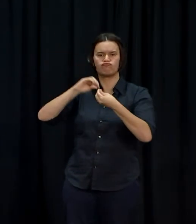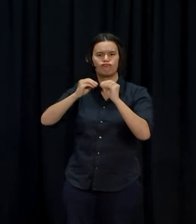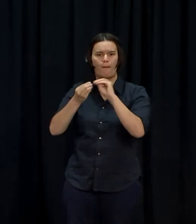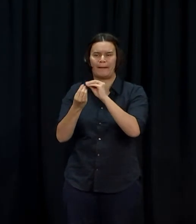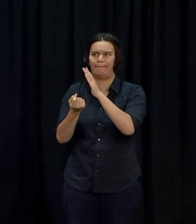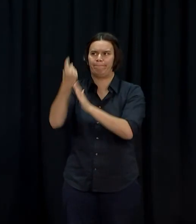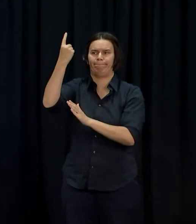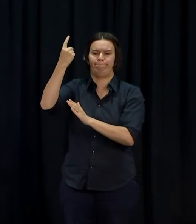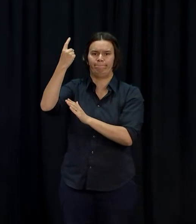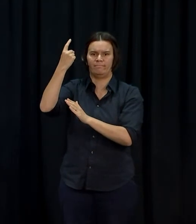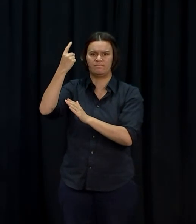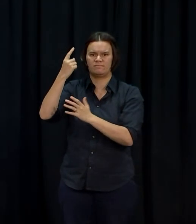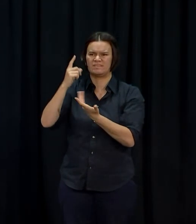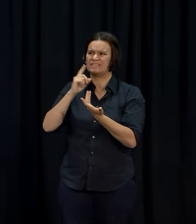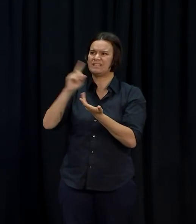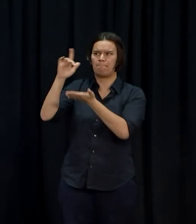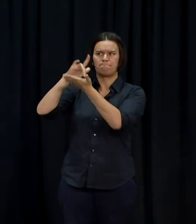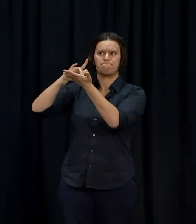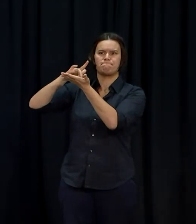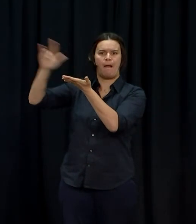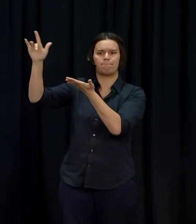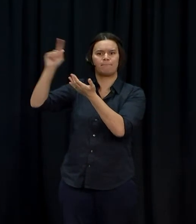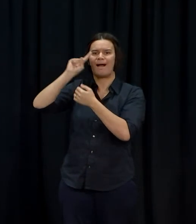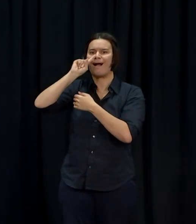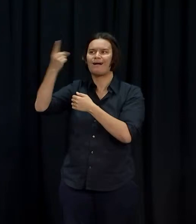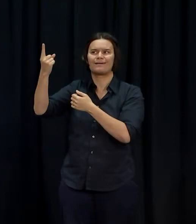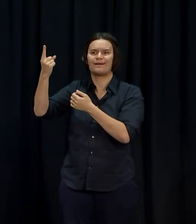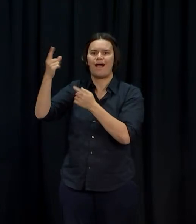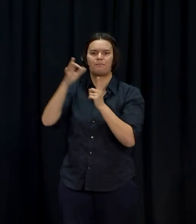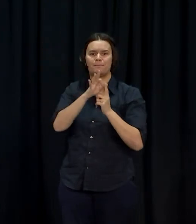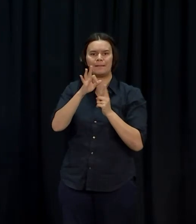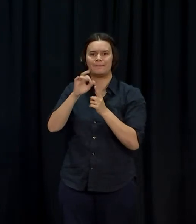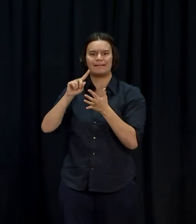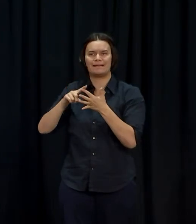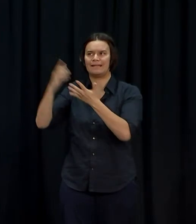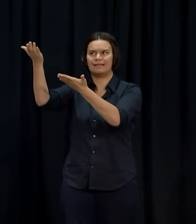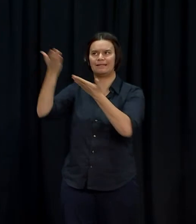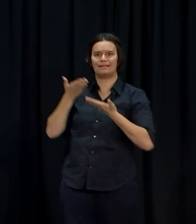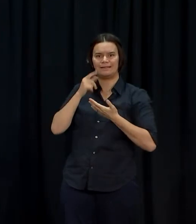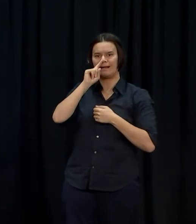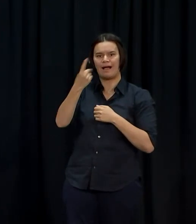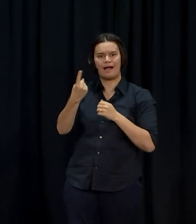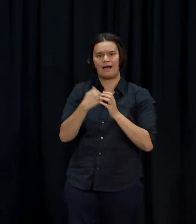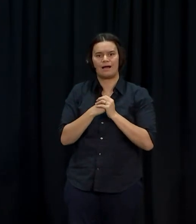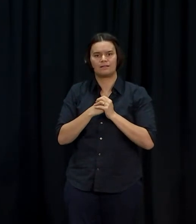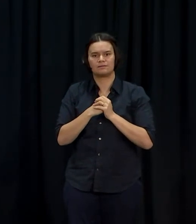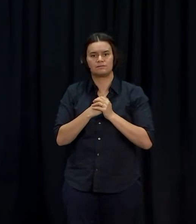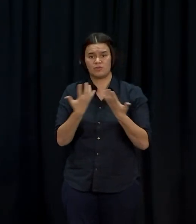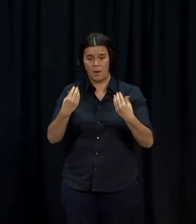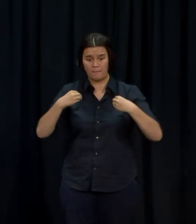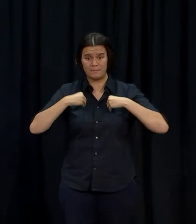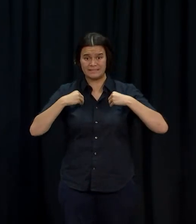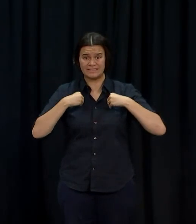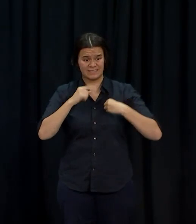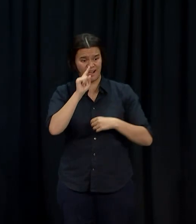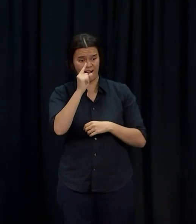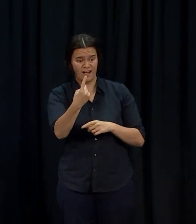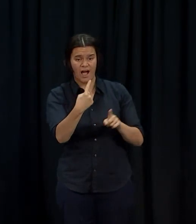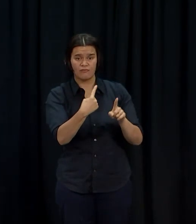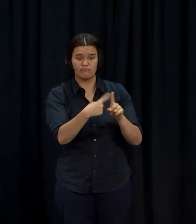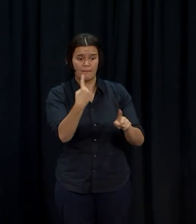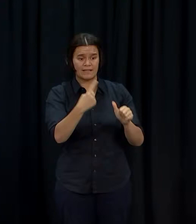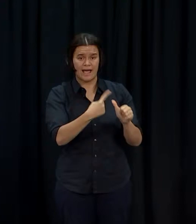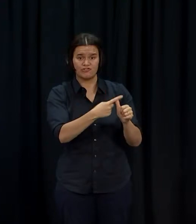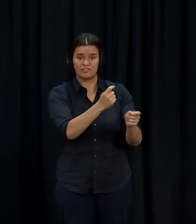so on. Those stocks are out on One Link. So I'm just wondering, businesses can't get rapid antigen tests, but are there